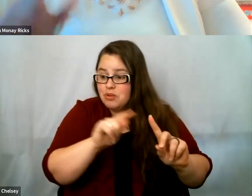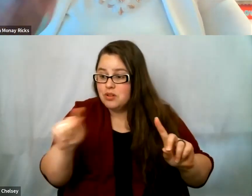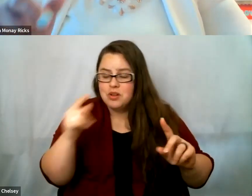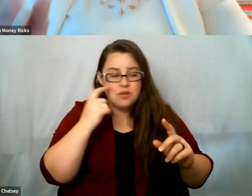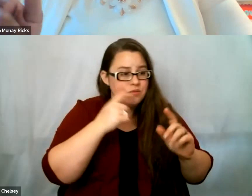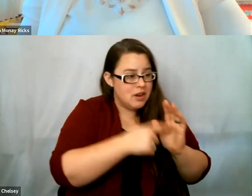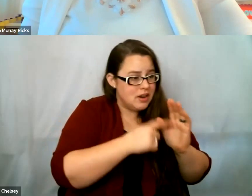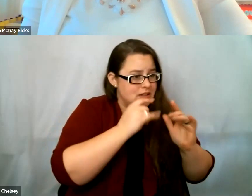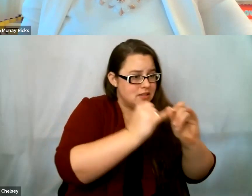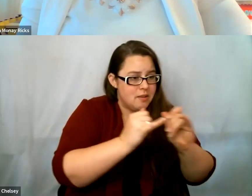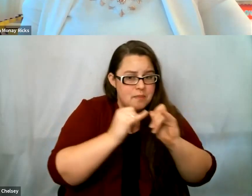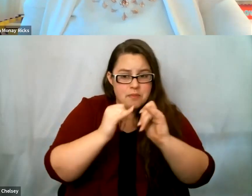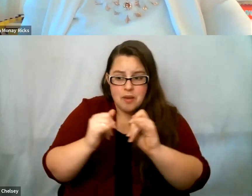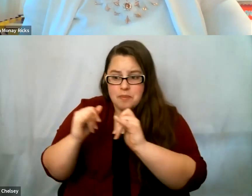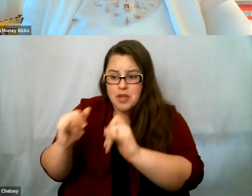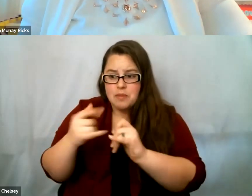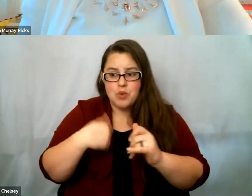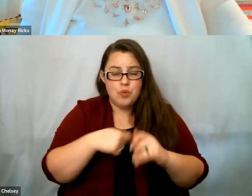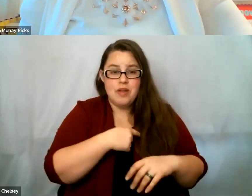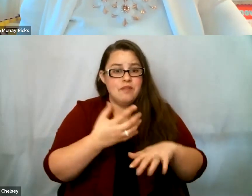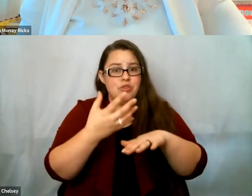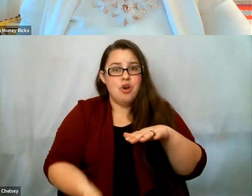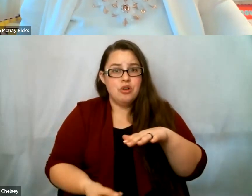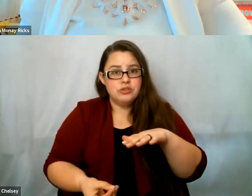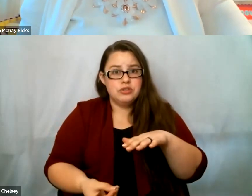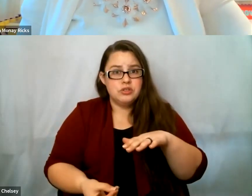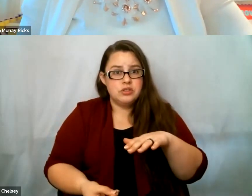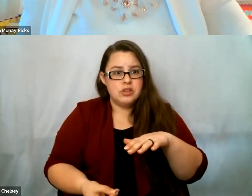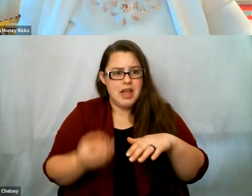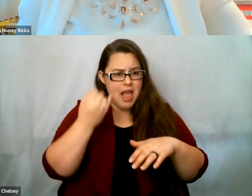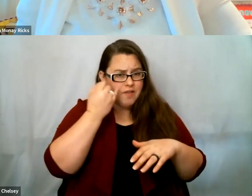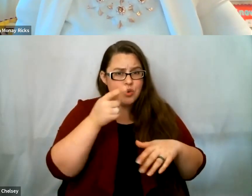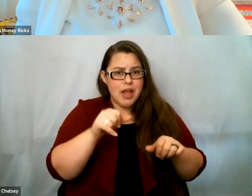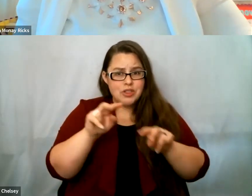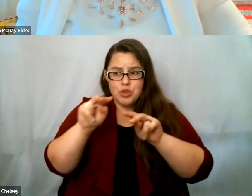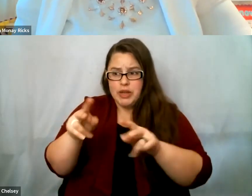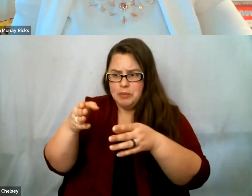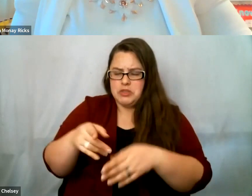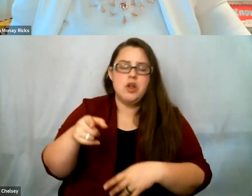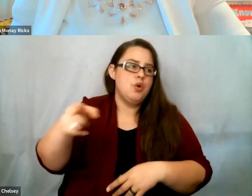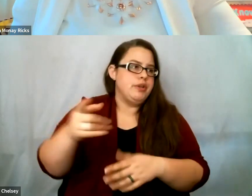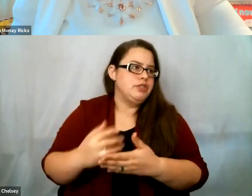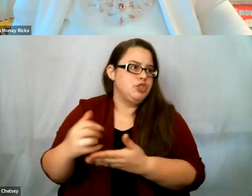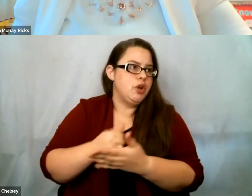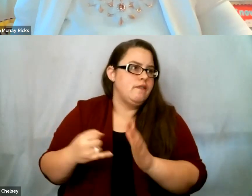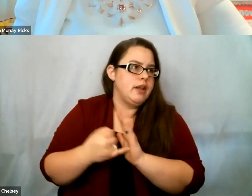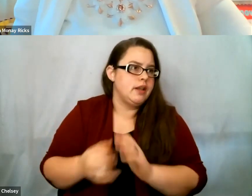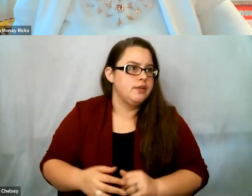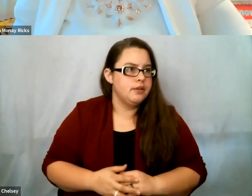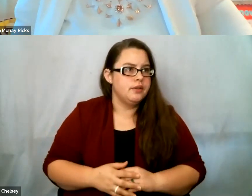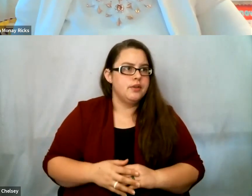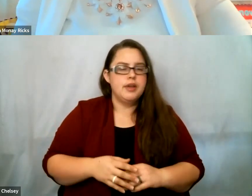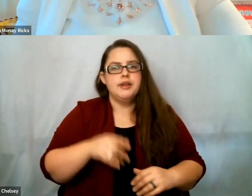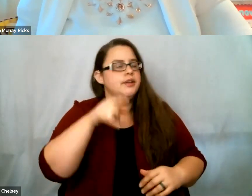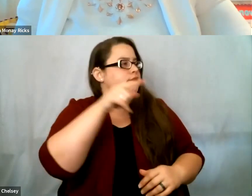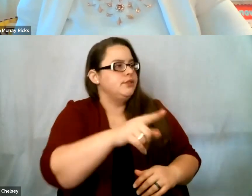person and we can say, well, he deserved it, or well, she shouldn't have did this, or she shouldn't have. Where is